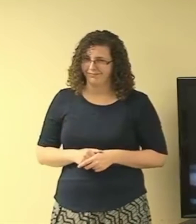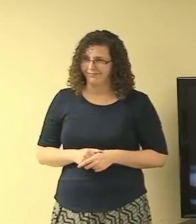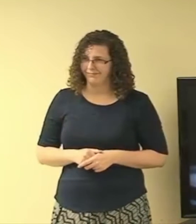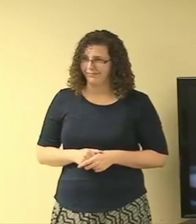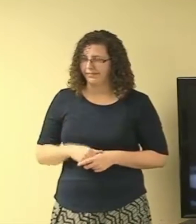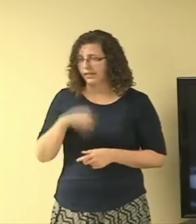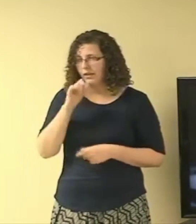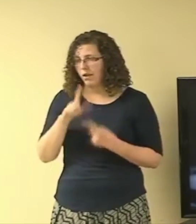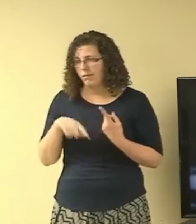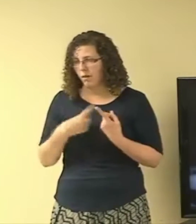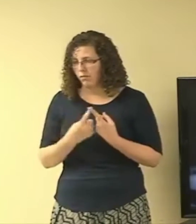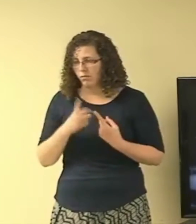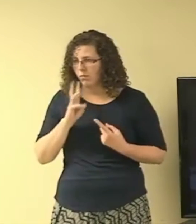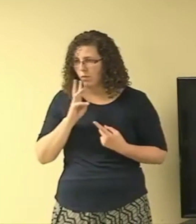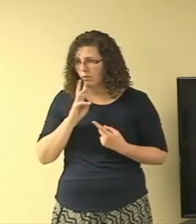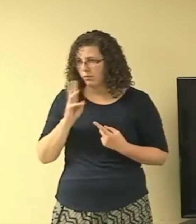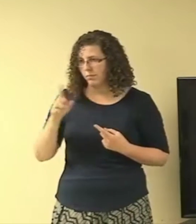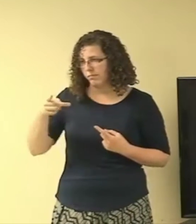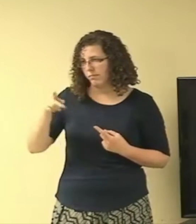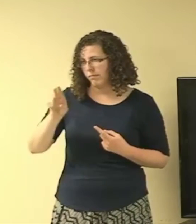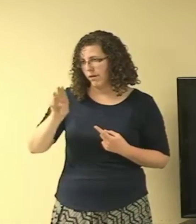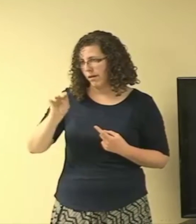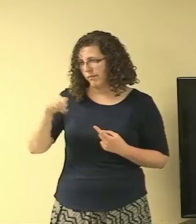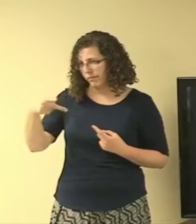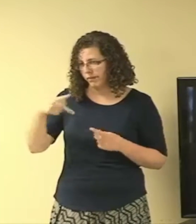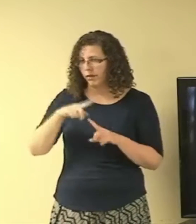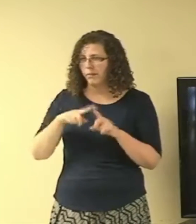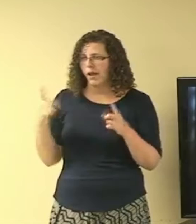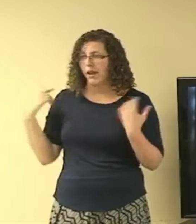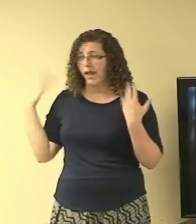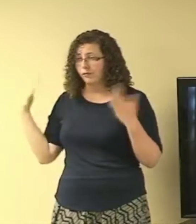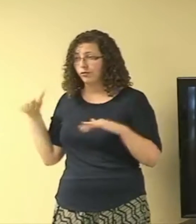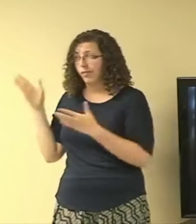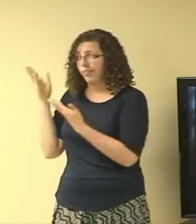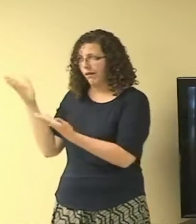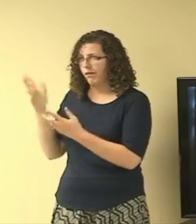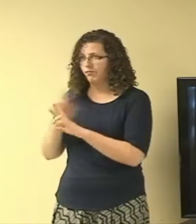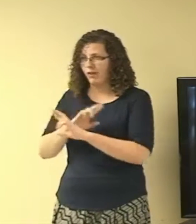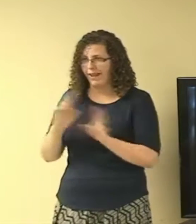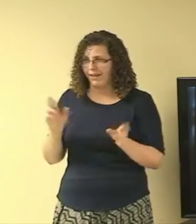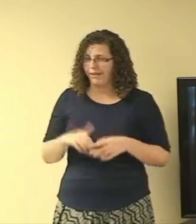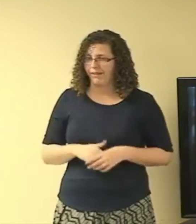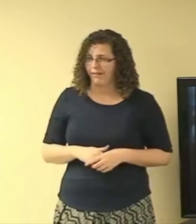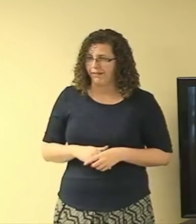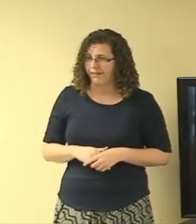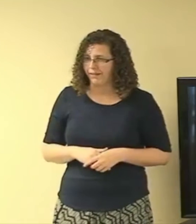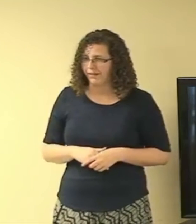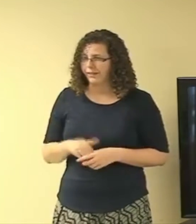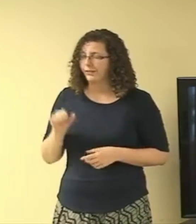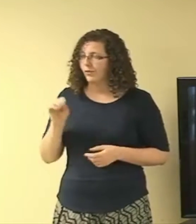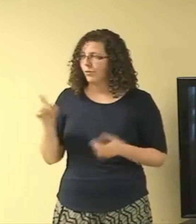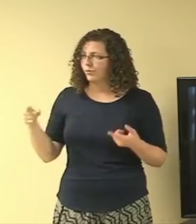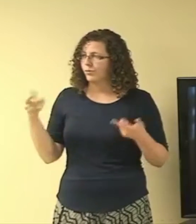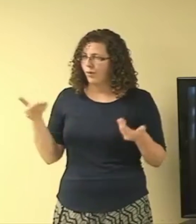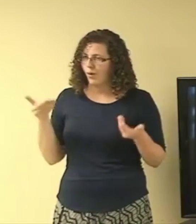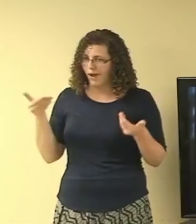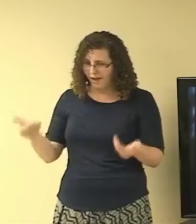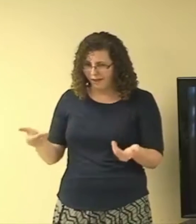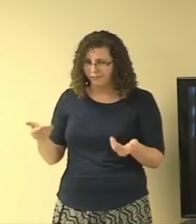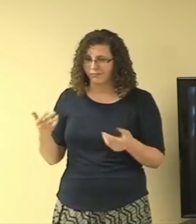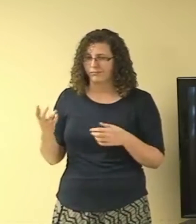Not about the water pump part, but seriously, I mean, he's going to rebuke the devourer for your sake. So you put on the armor of God, and you don't